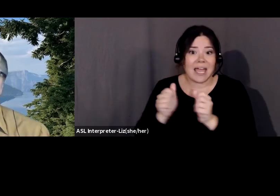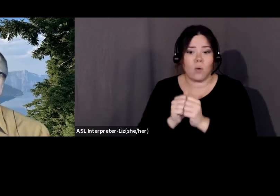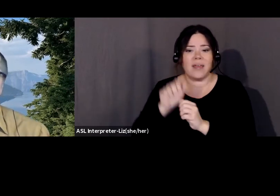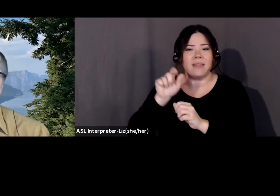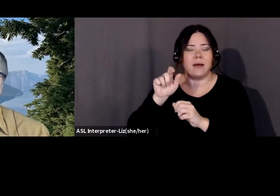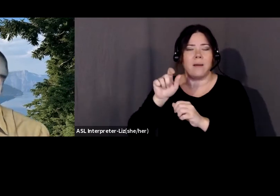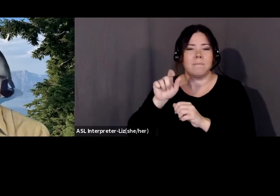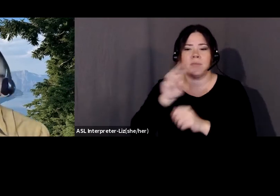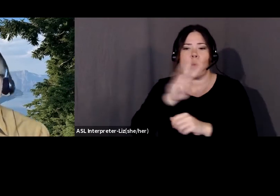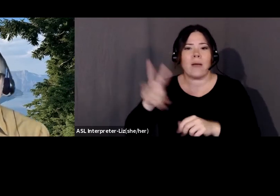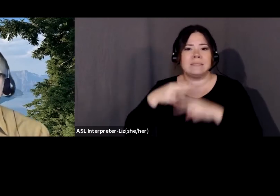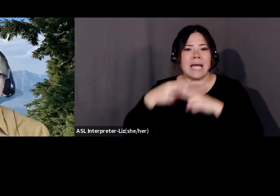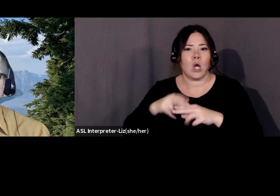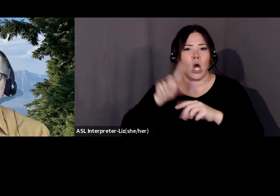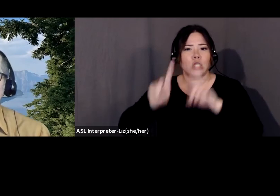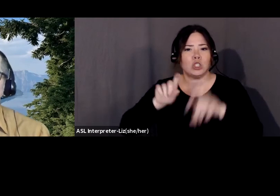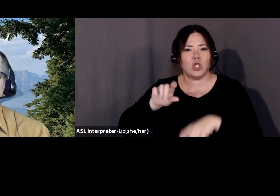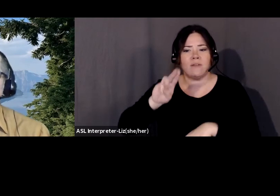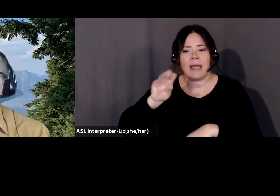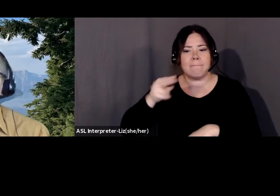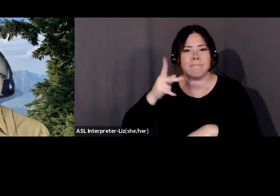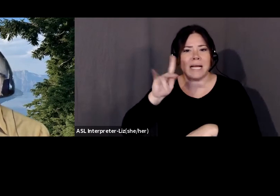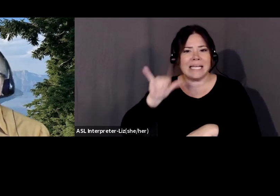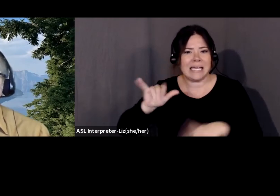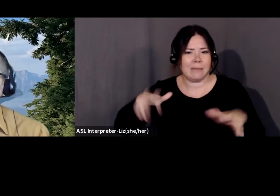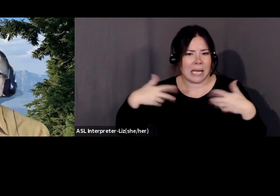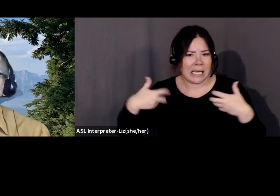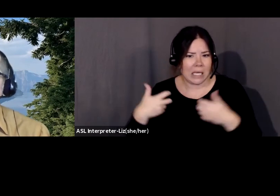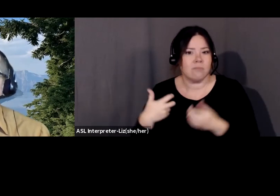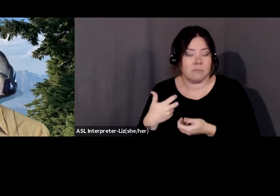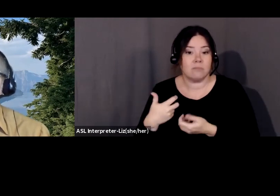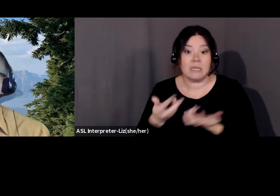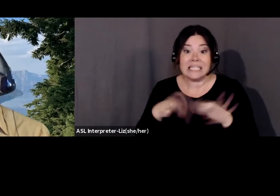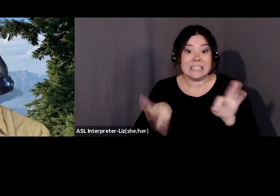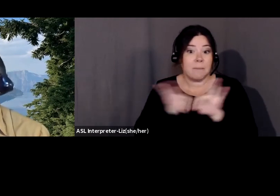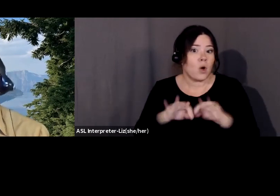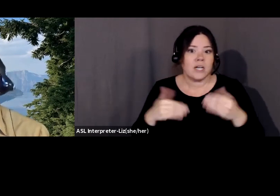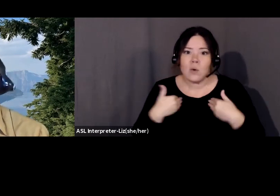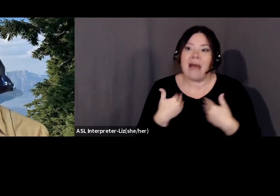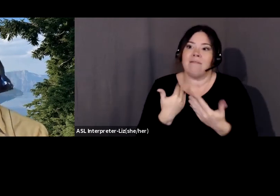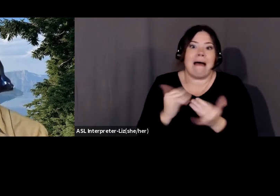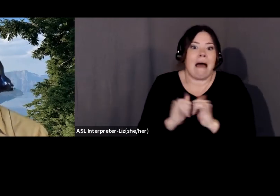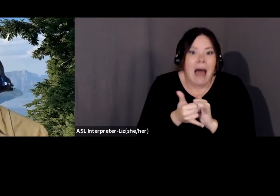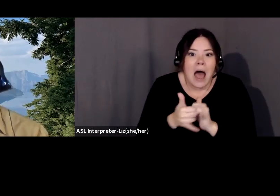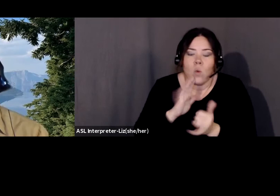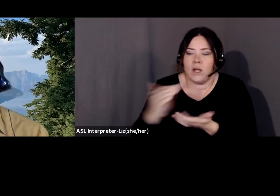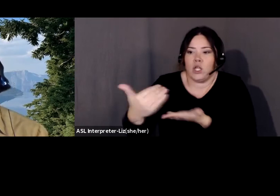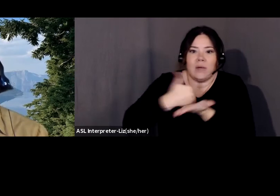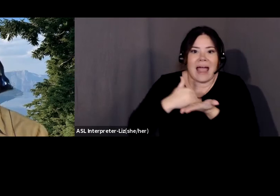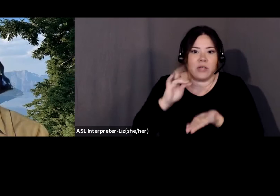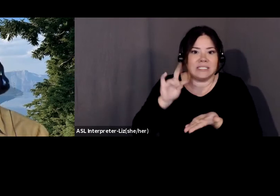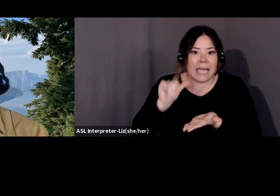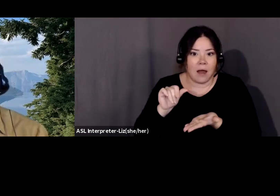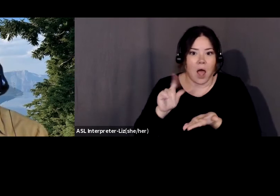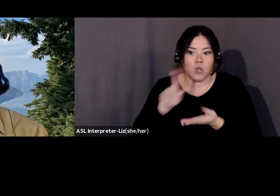can just have an ongoing survey system set up. But it's important to have some type of data so you can make database decisions, both about